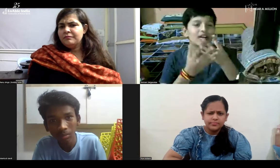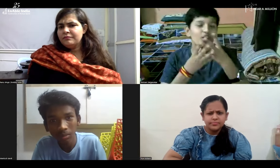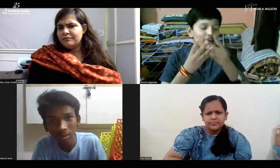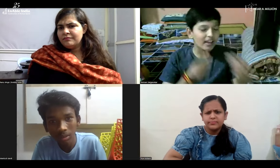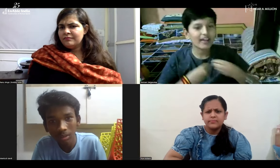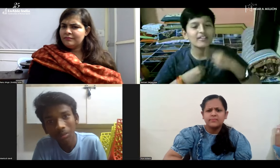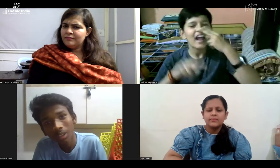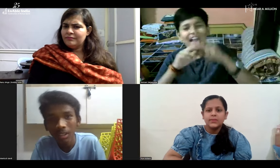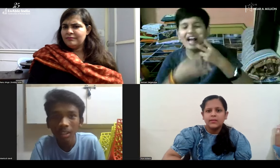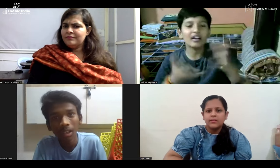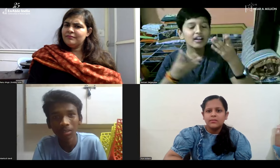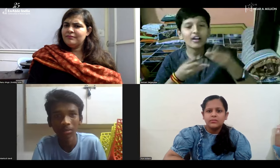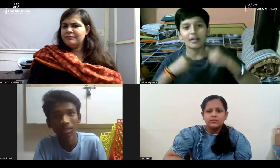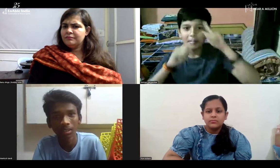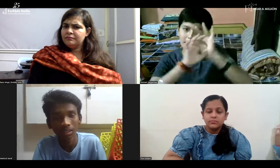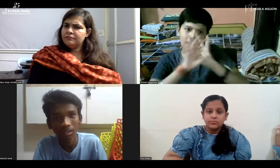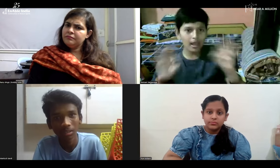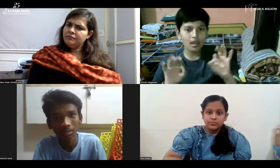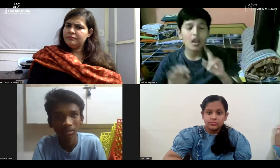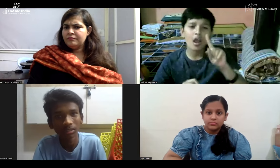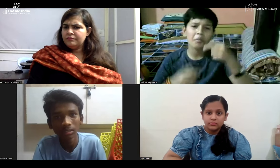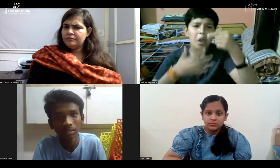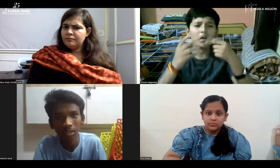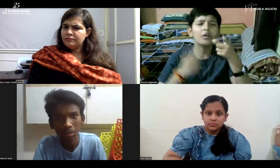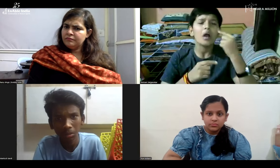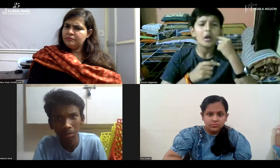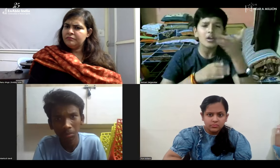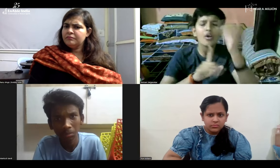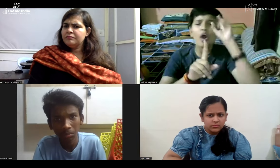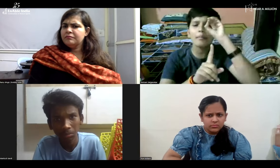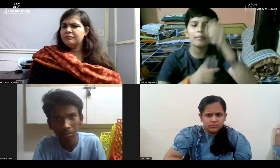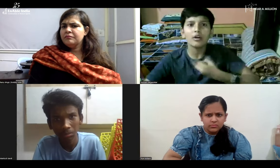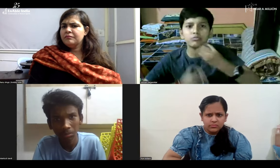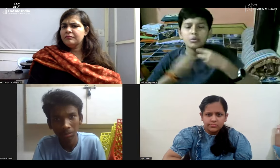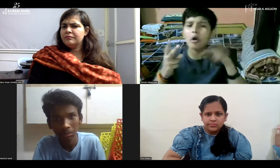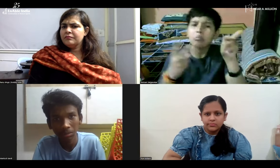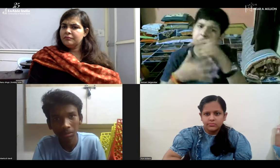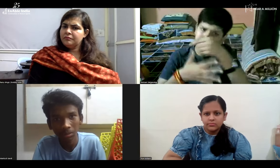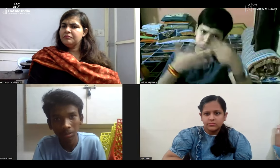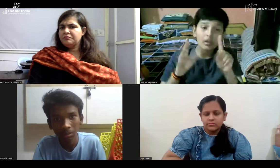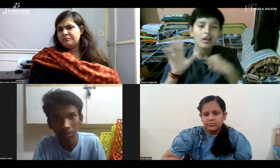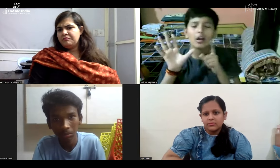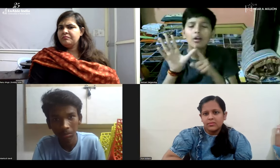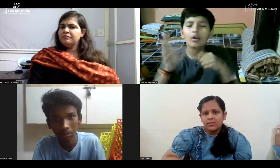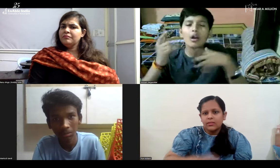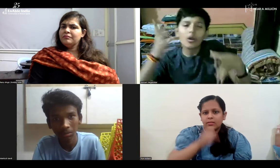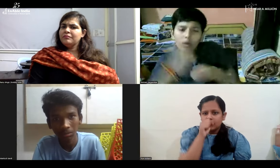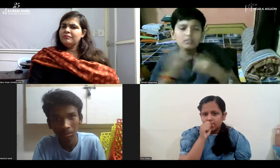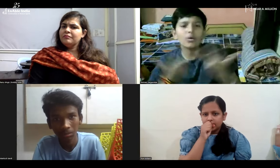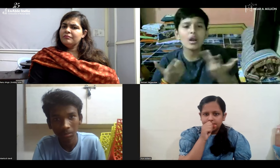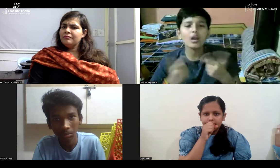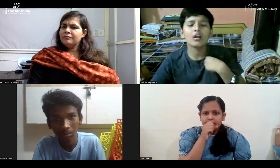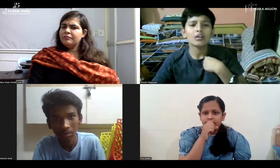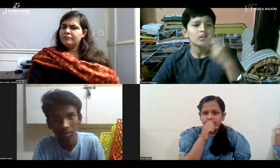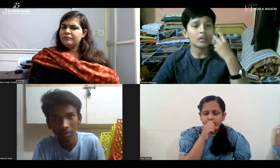Yeah, that's right. Okay, let me add something just for clarity. So, yeah, sometimes you feel